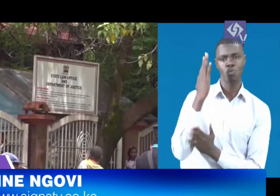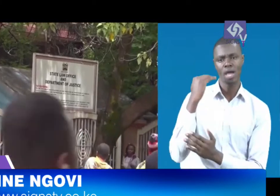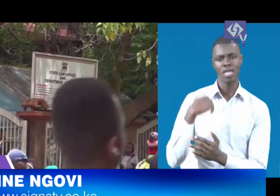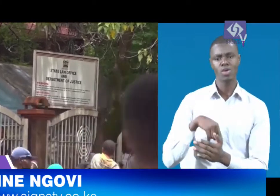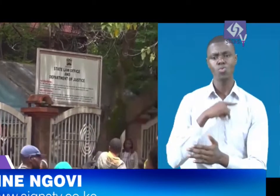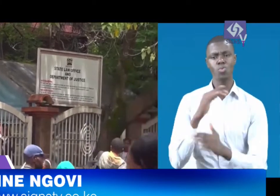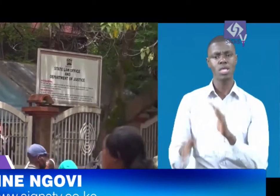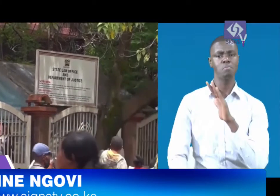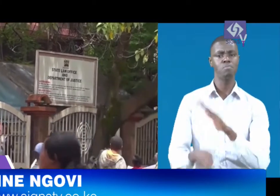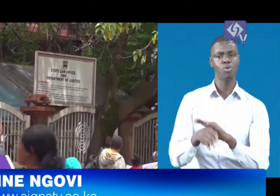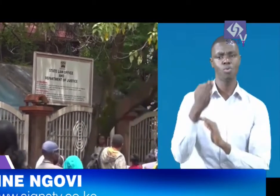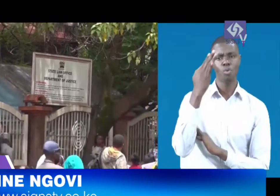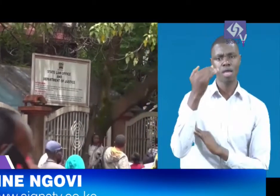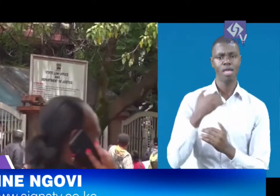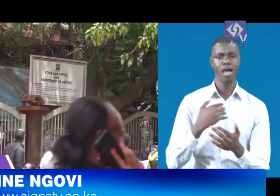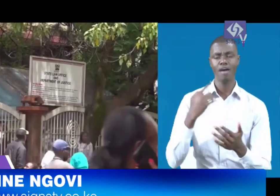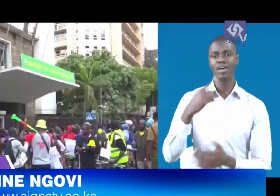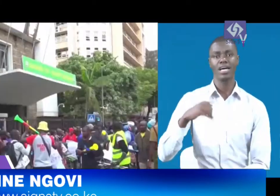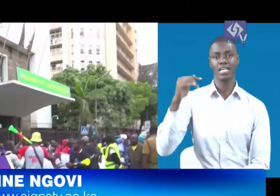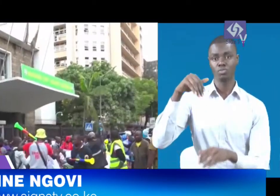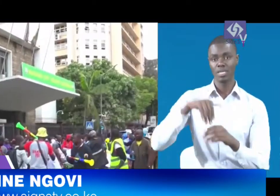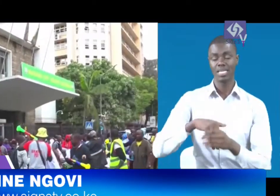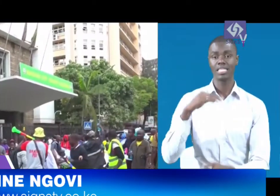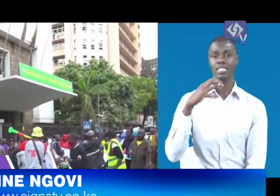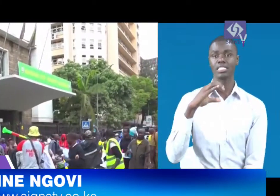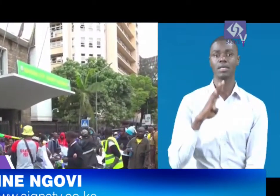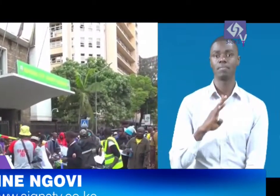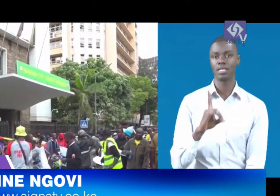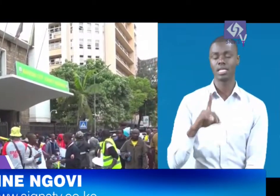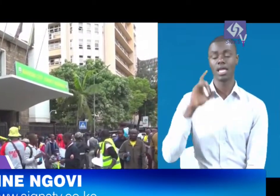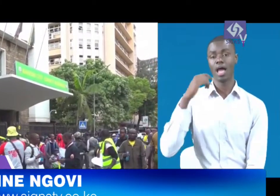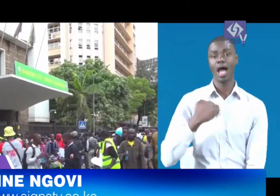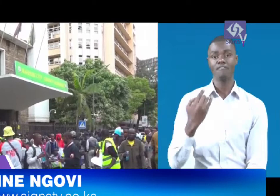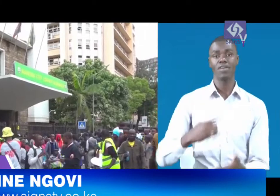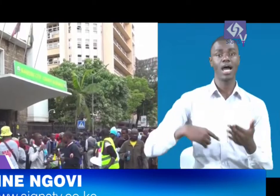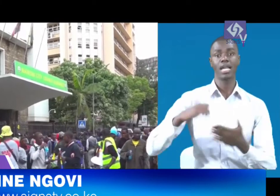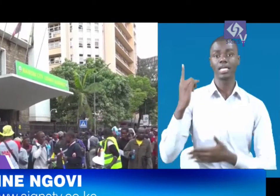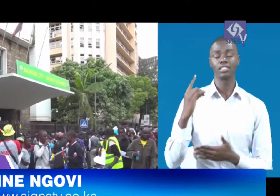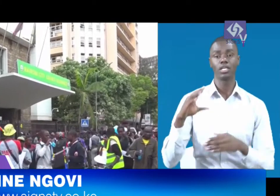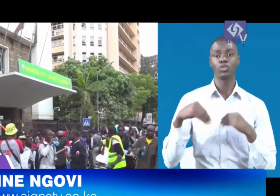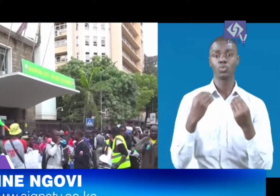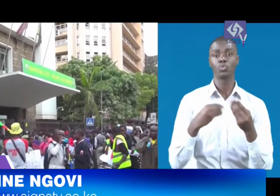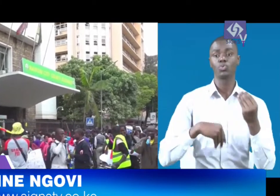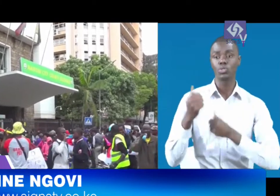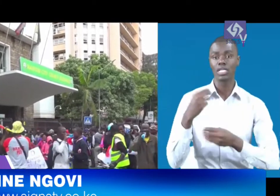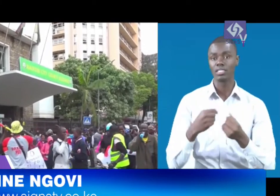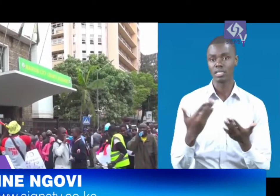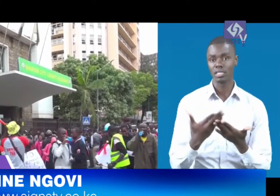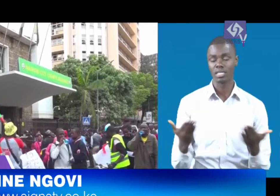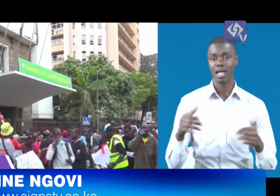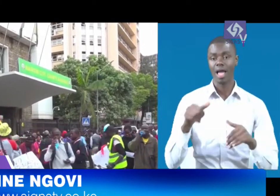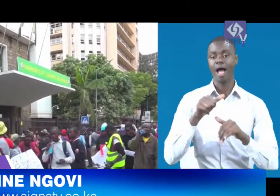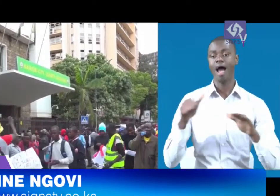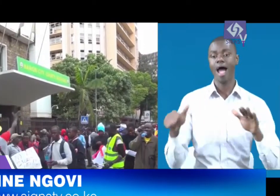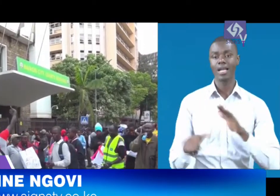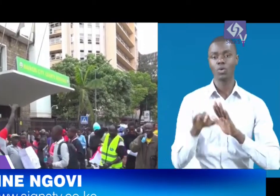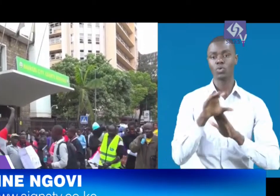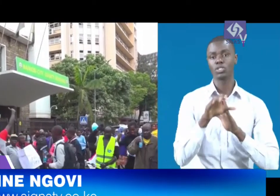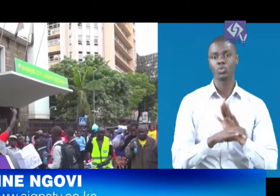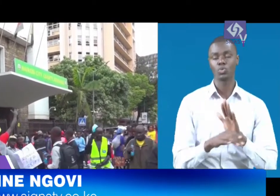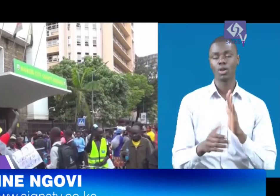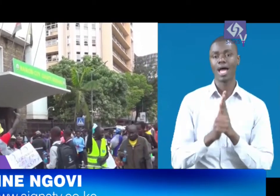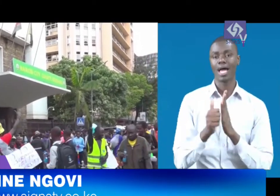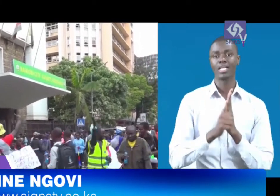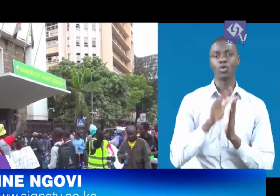away? We have a right to be in the CBD. We have a right to sell our items. We've been given space under the Constitution. Article 54